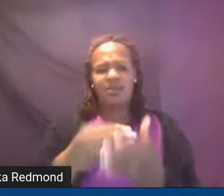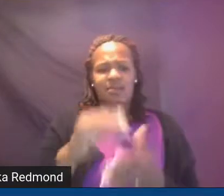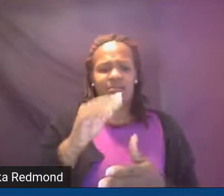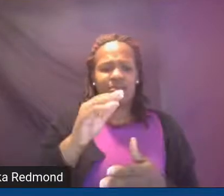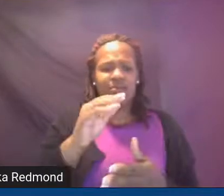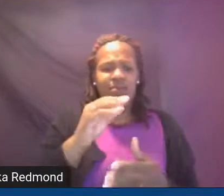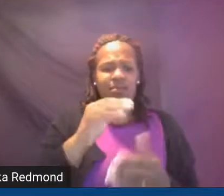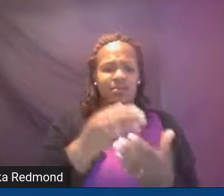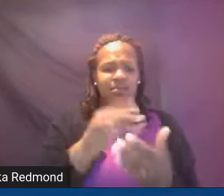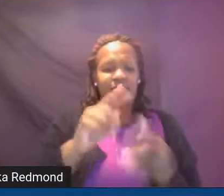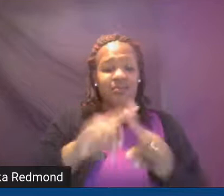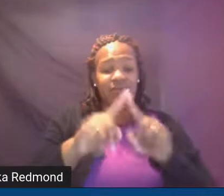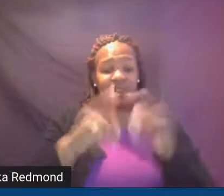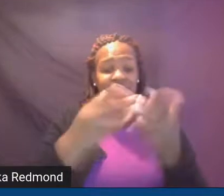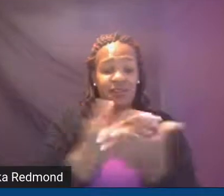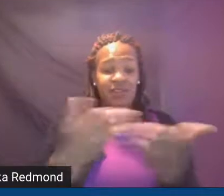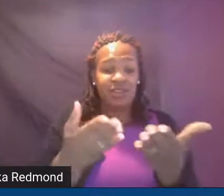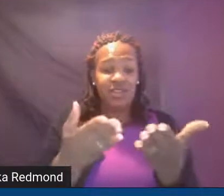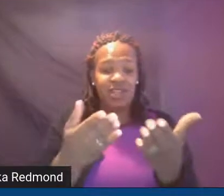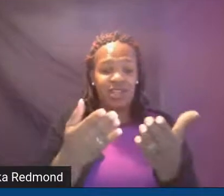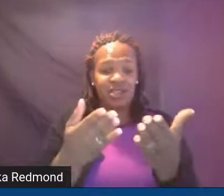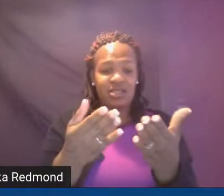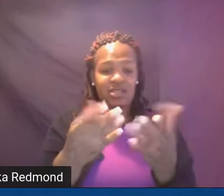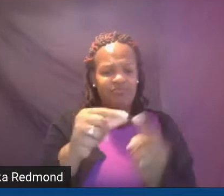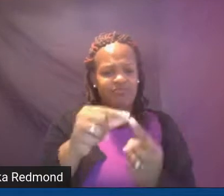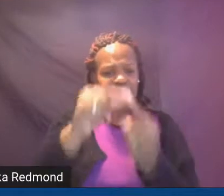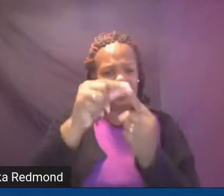and who have certainly